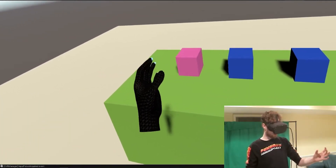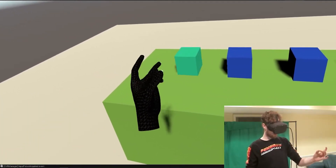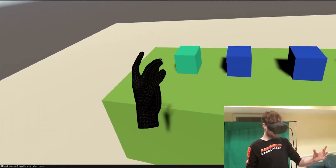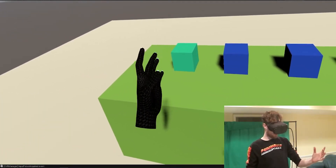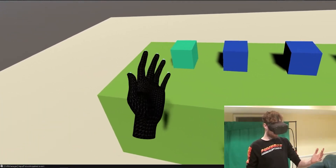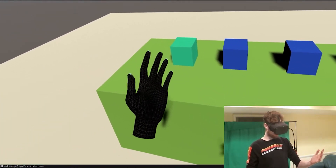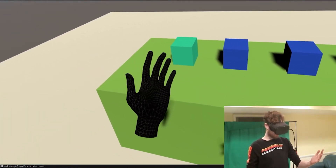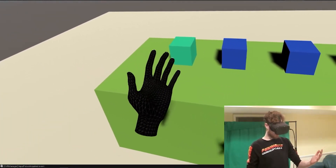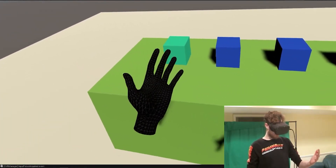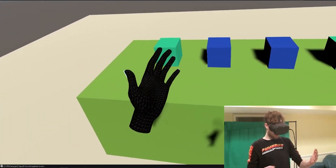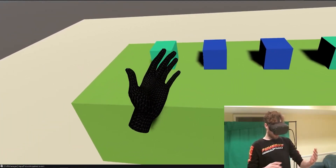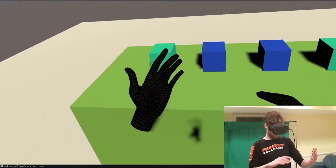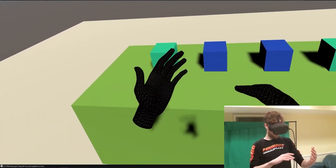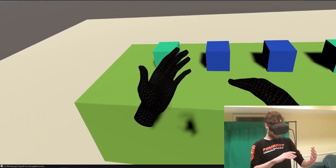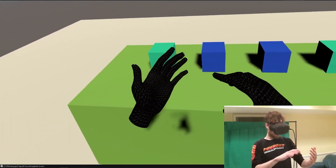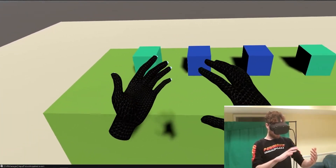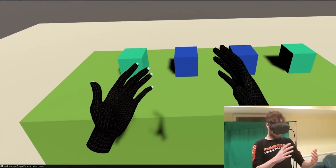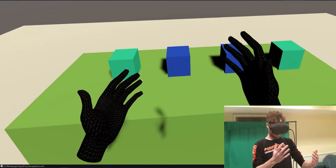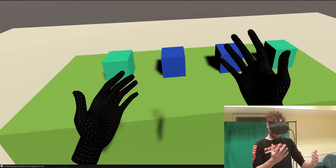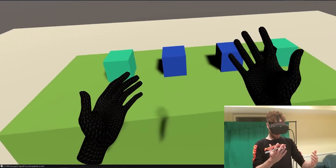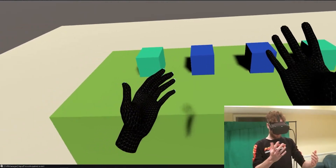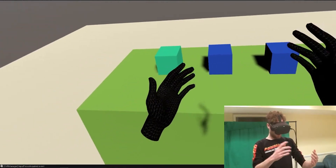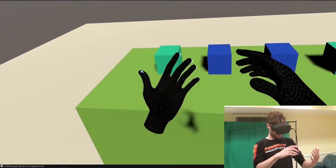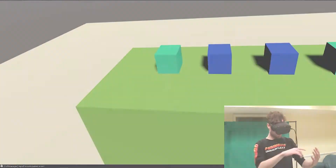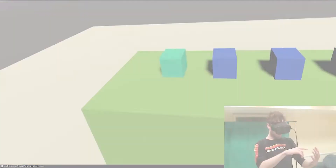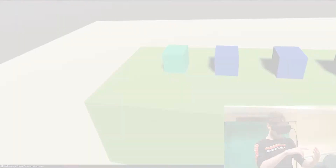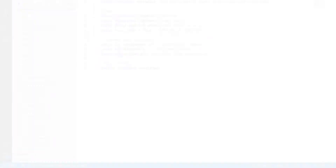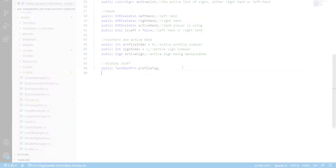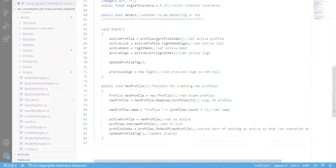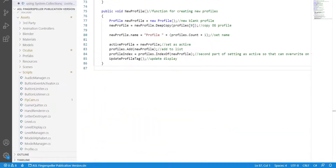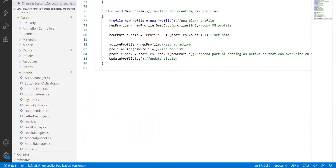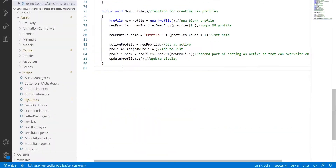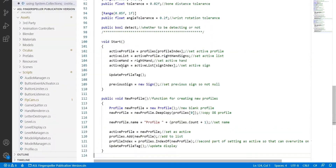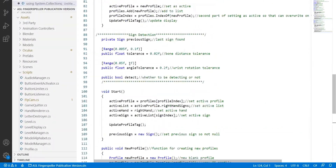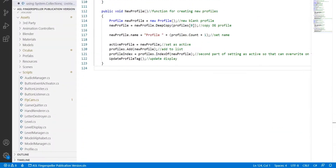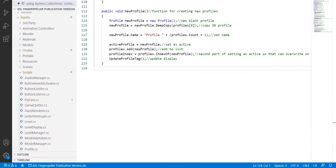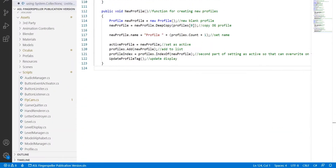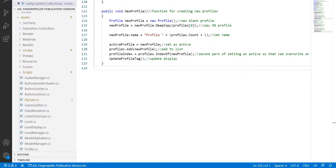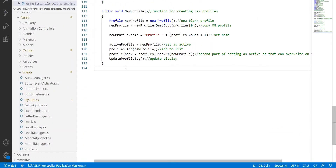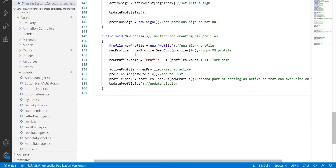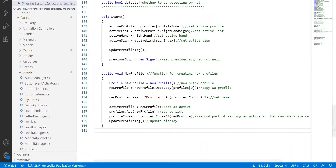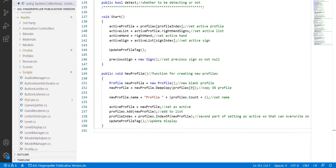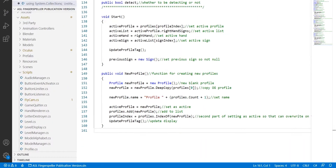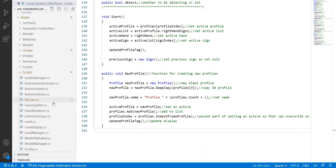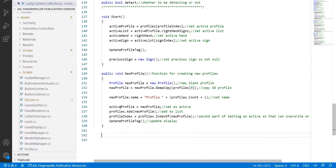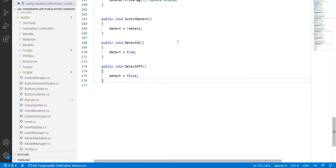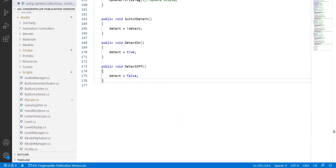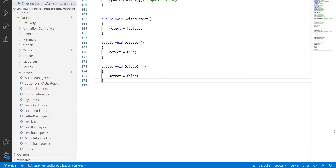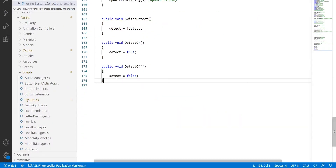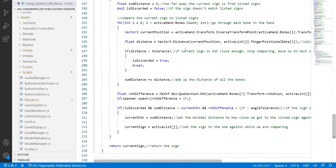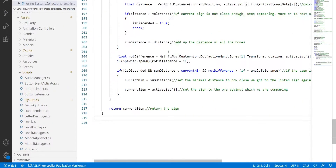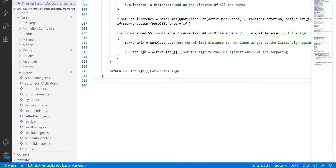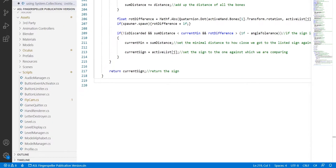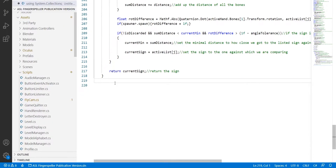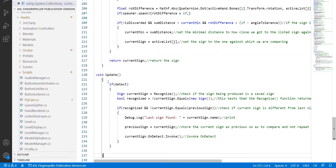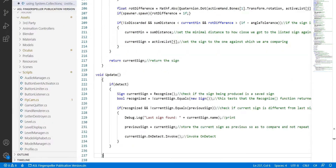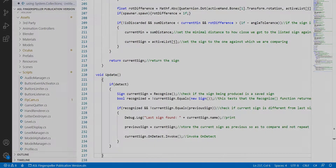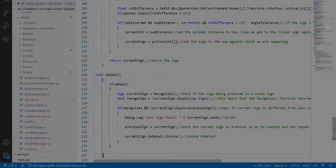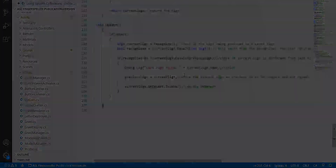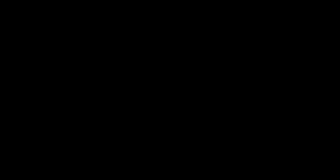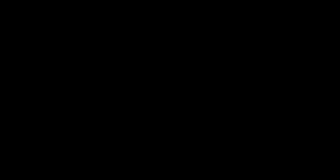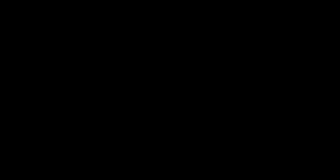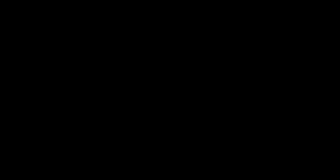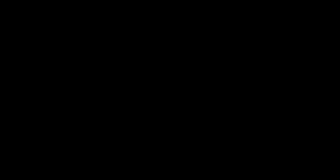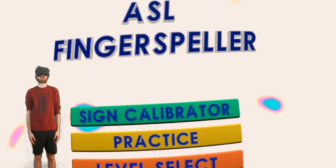my knowledge has not yet been applied to education or sign language. So I set out to develop a game which would teach a player the ASL alphabet and help them get better